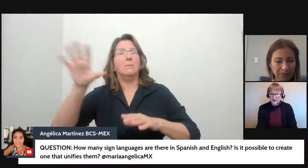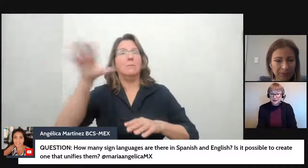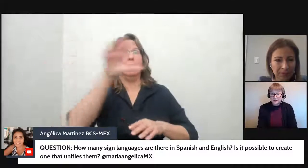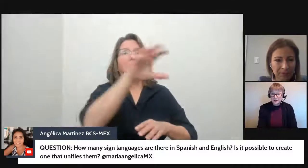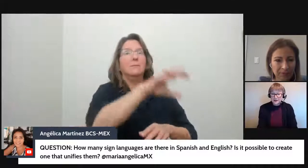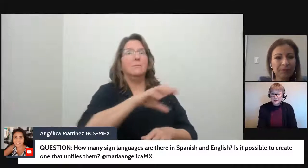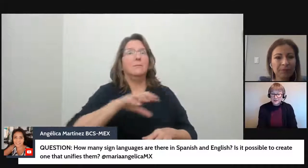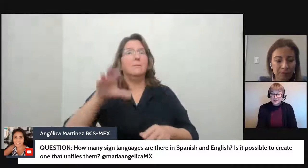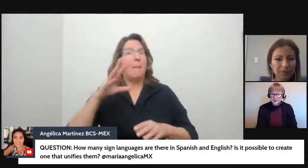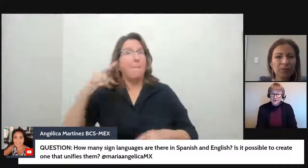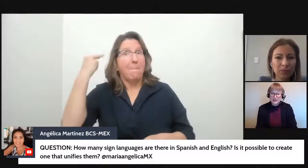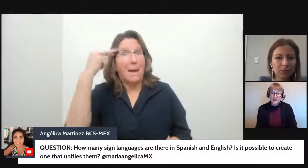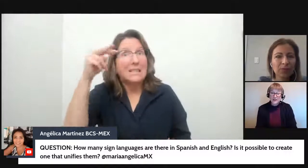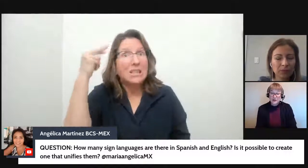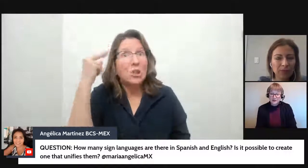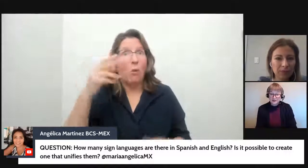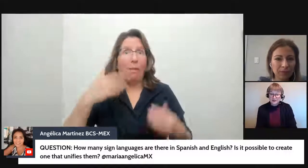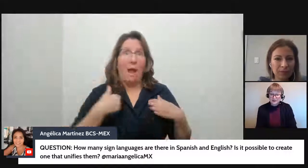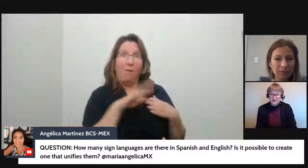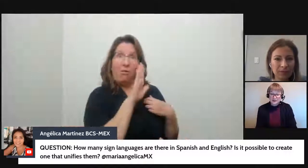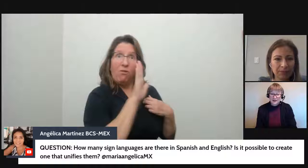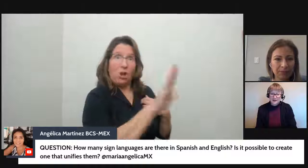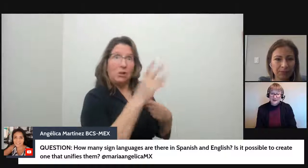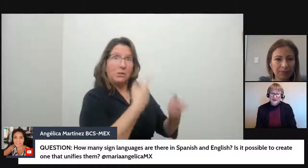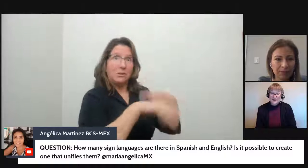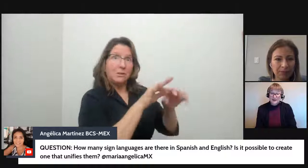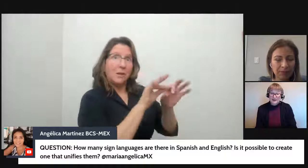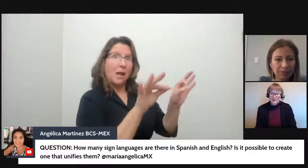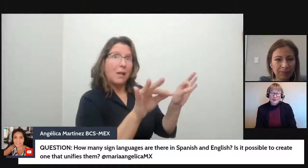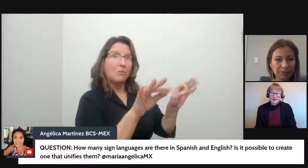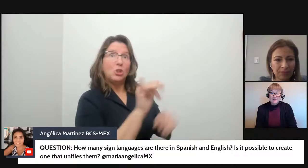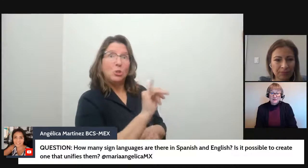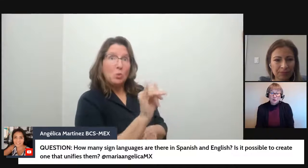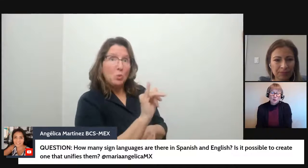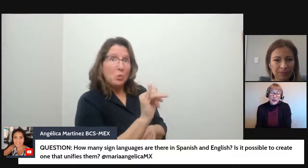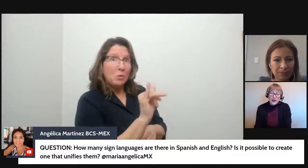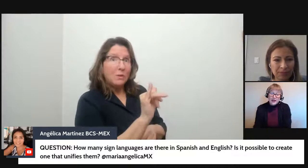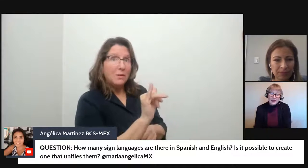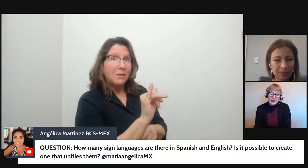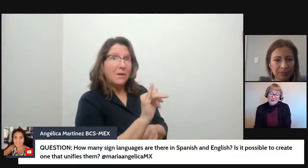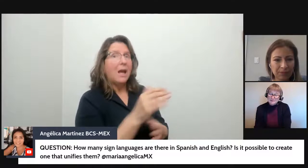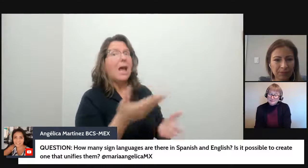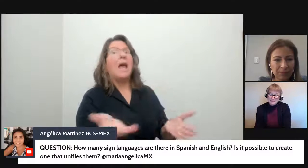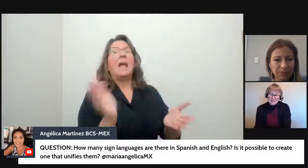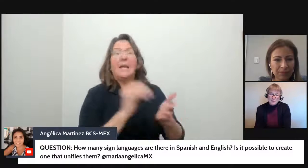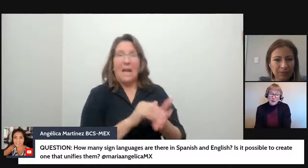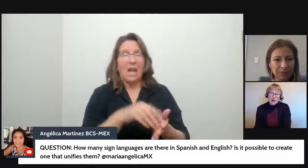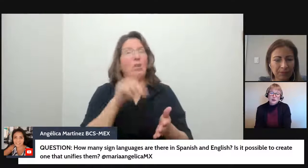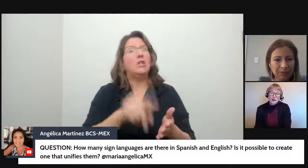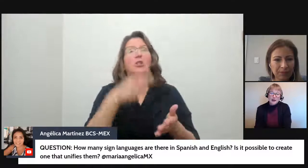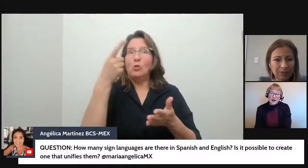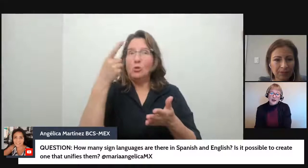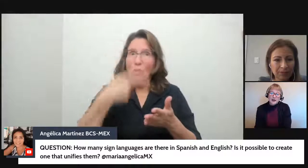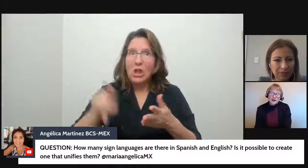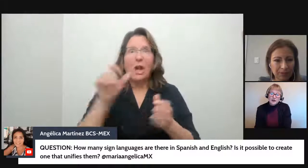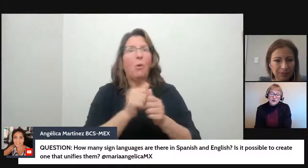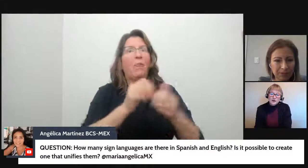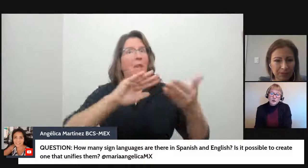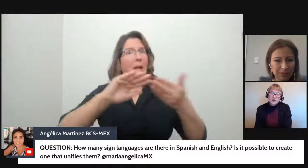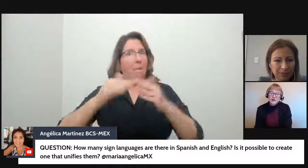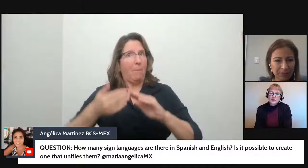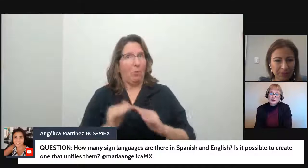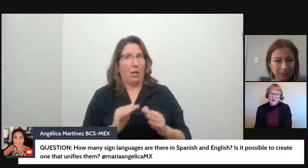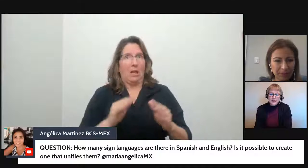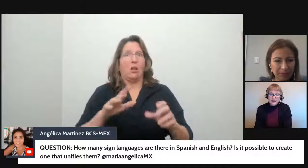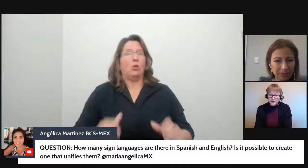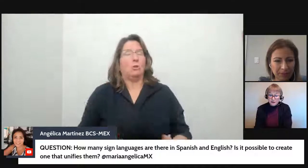Mexico and in the Spanish speaking countries. But why would